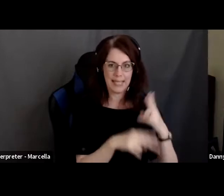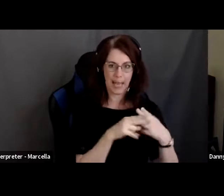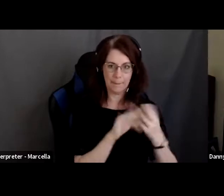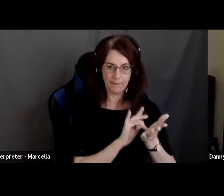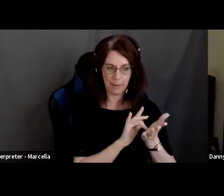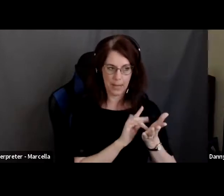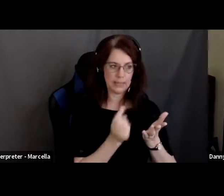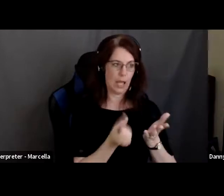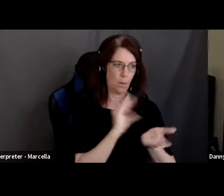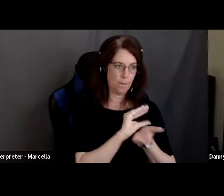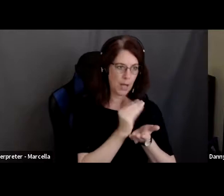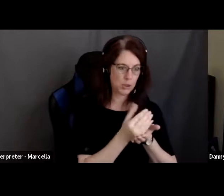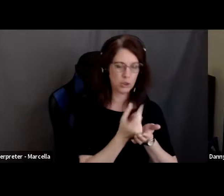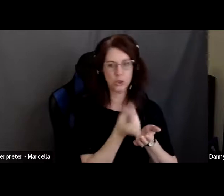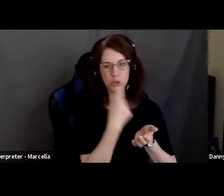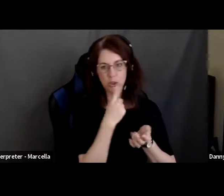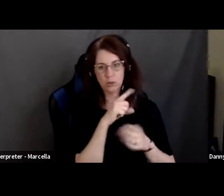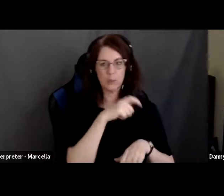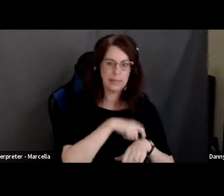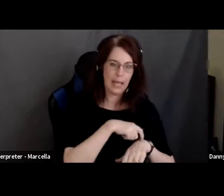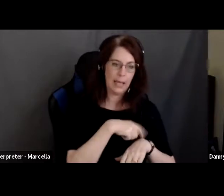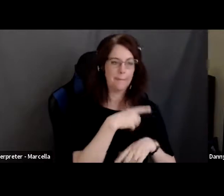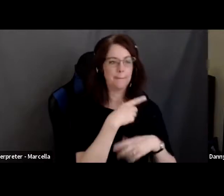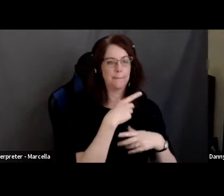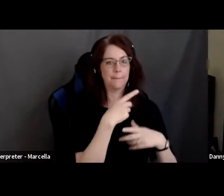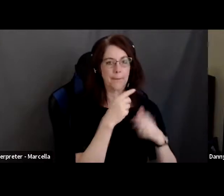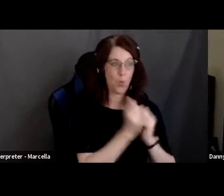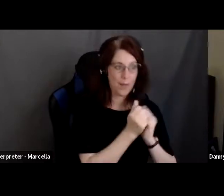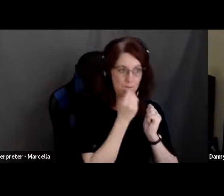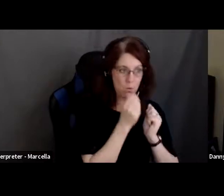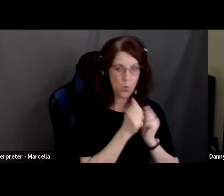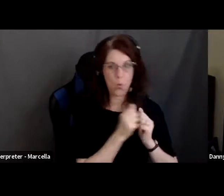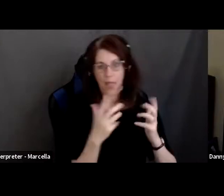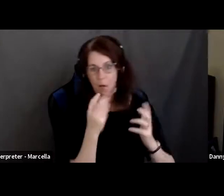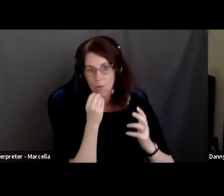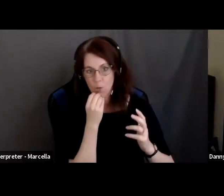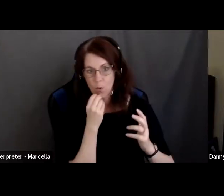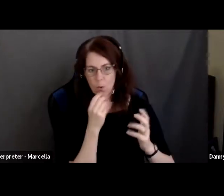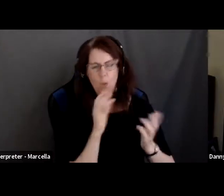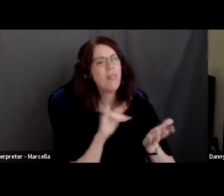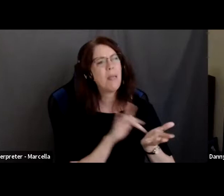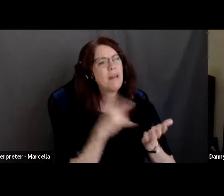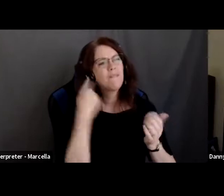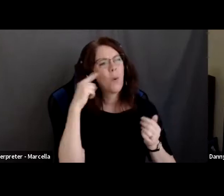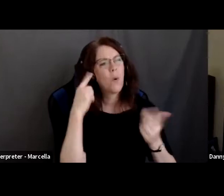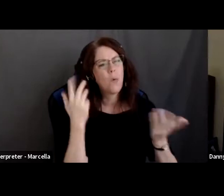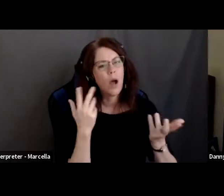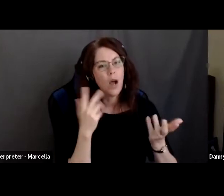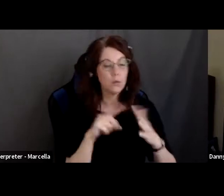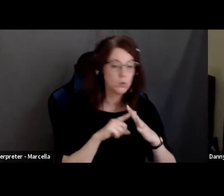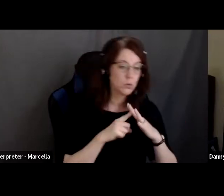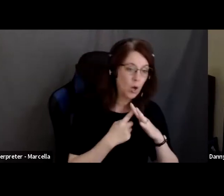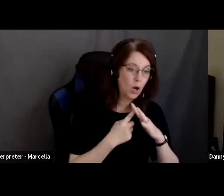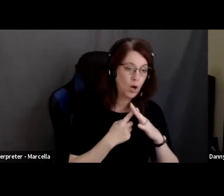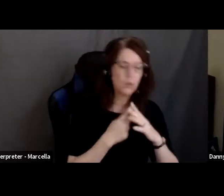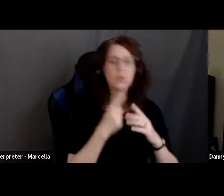the dosage, when you're supposed to take it, with or without food, what the medication is for, when you started it, and